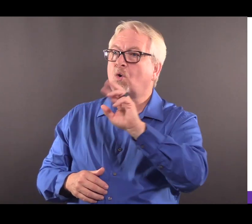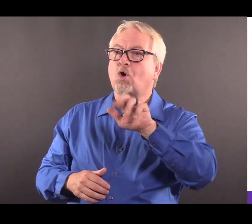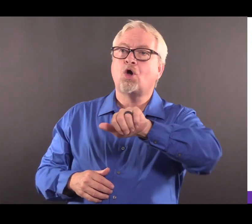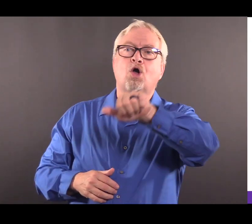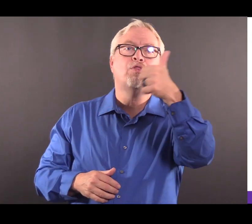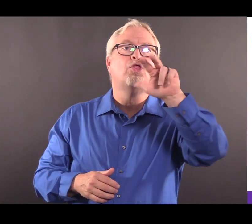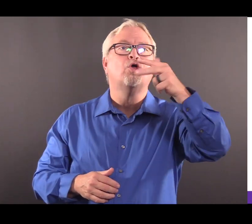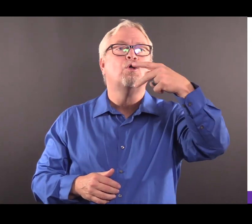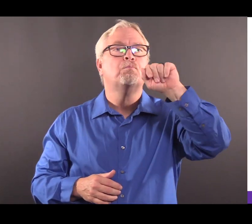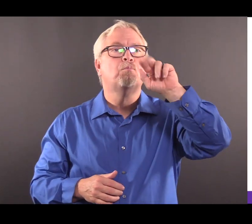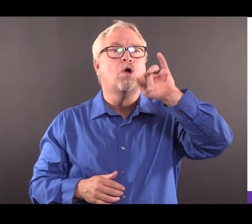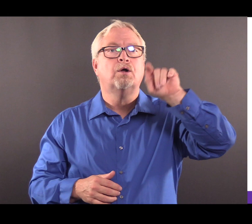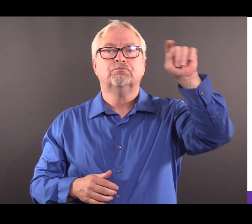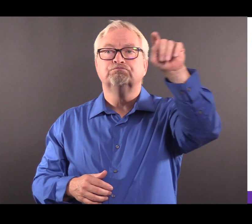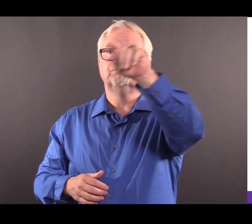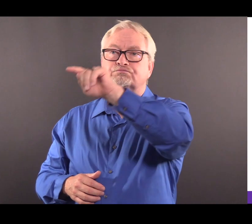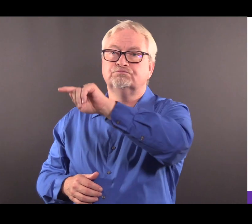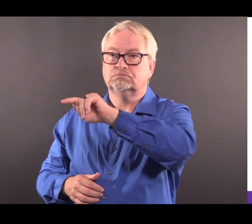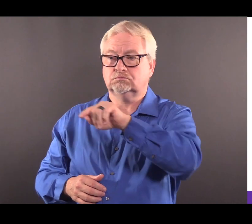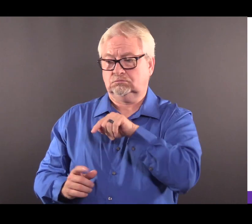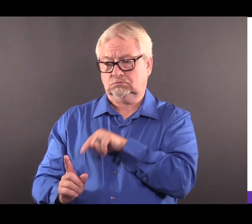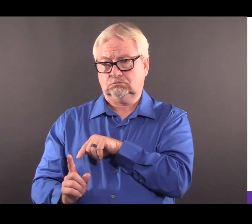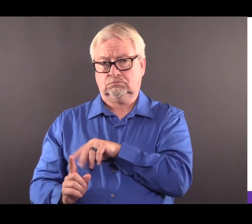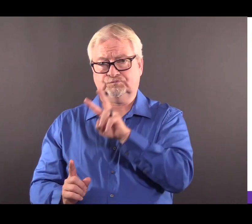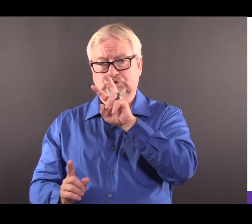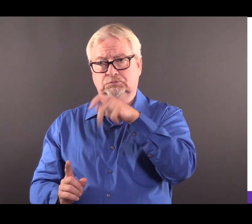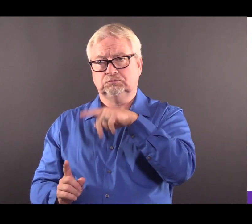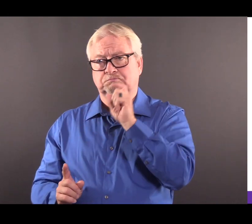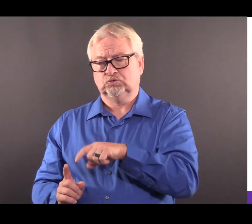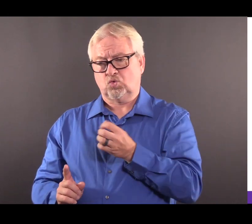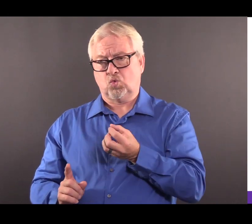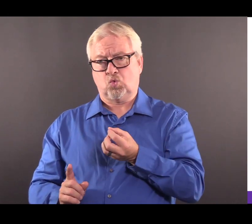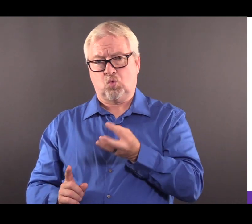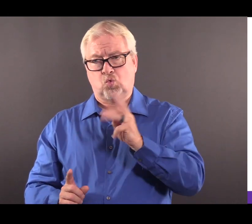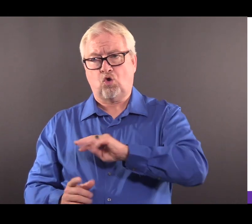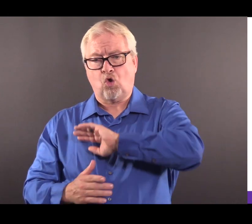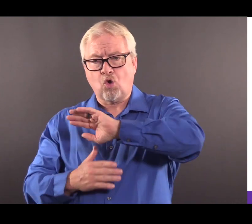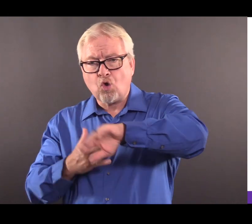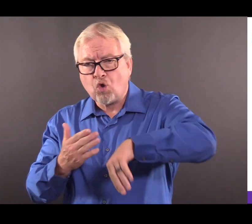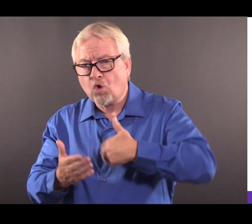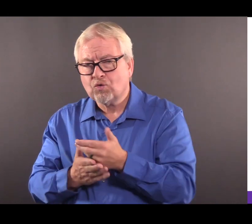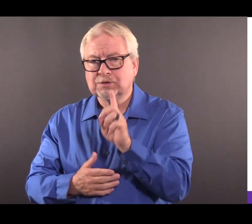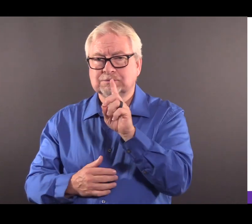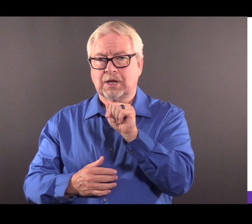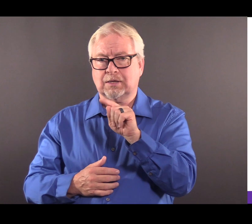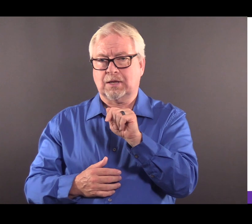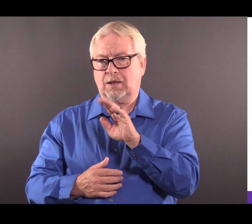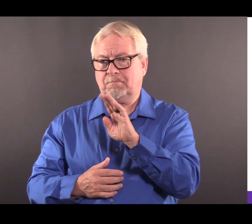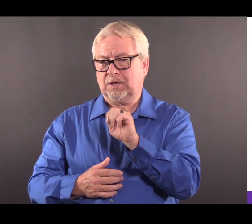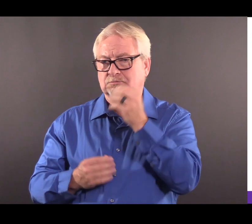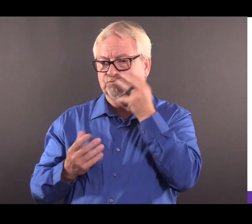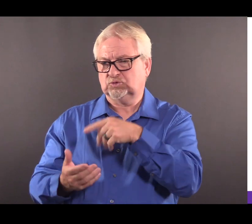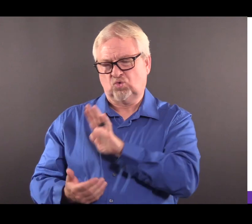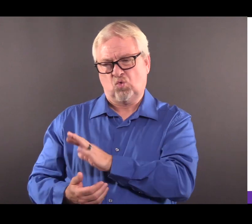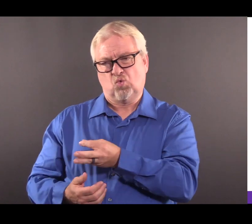vendor or any other third party, must own the data that is entered into the